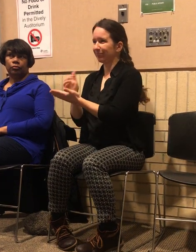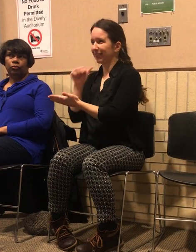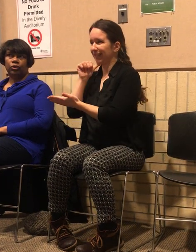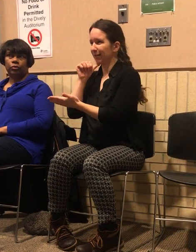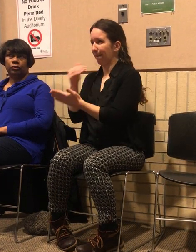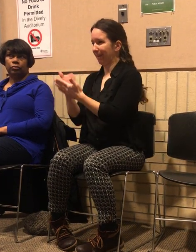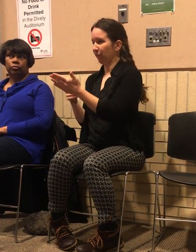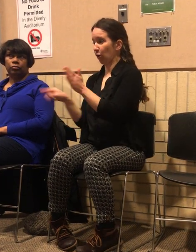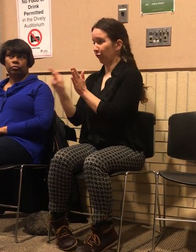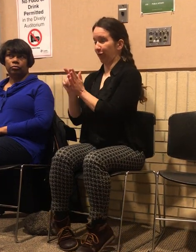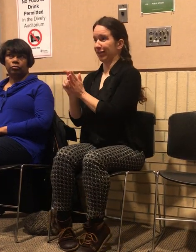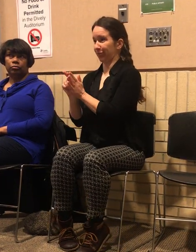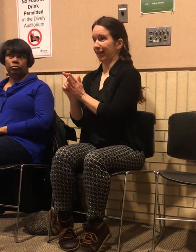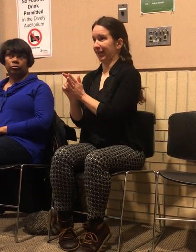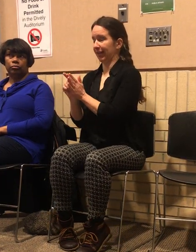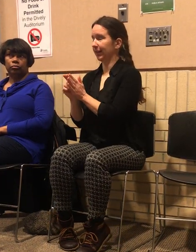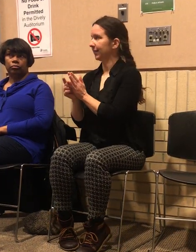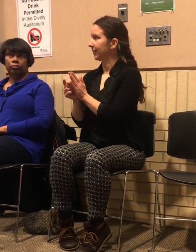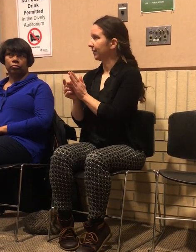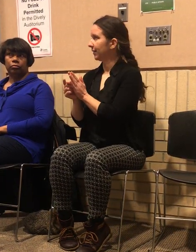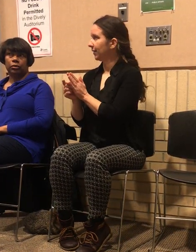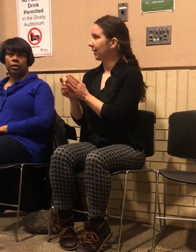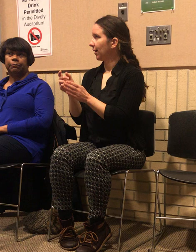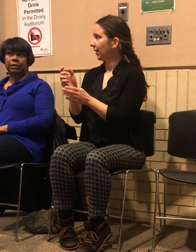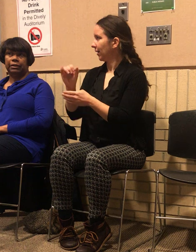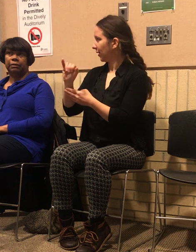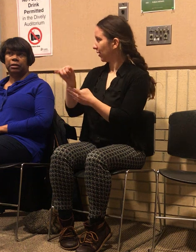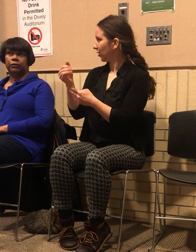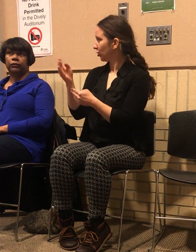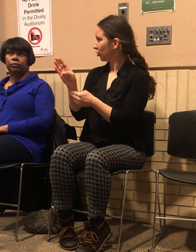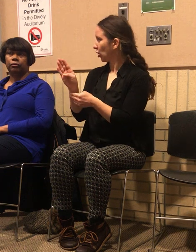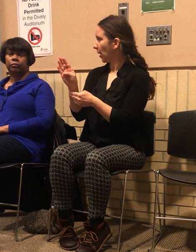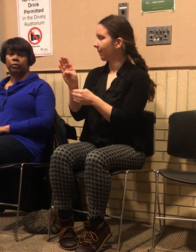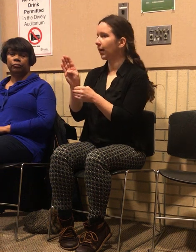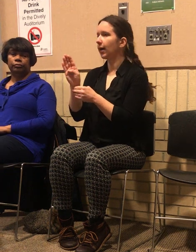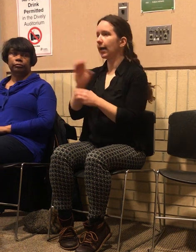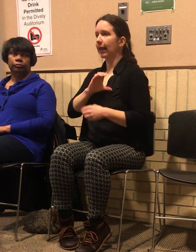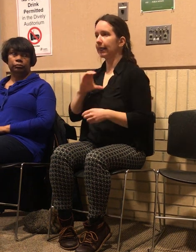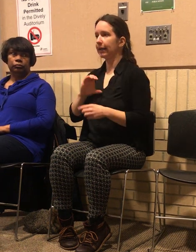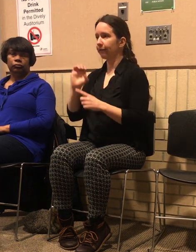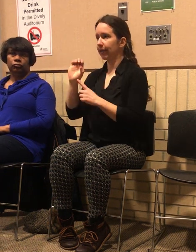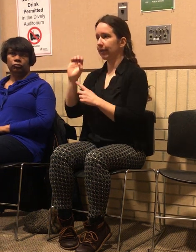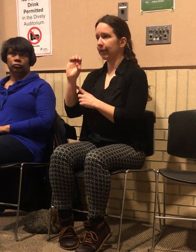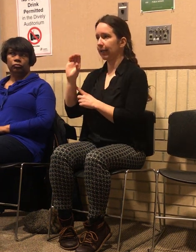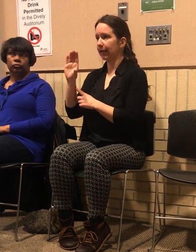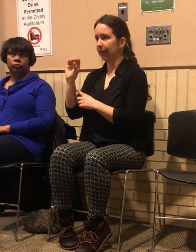yet, and I took a job at the Cleveland Eco Village. Raise your hand if you've ever heard of the Cleveland Eco Village.